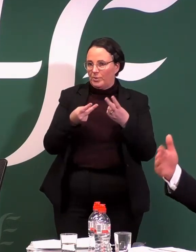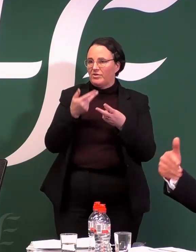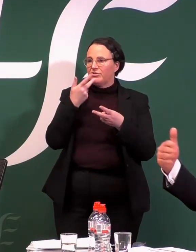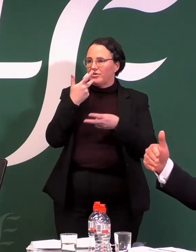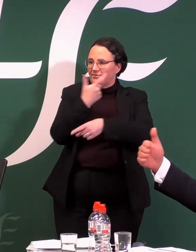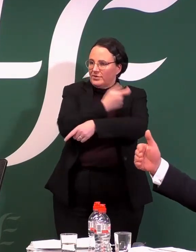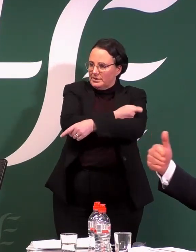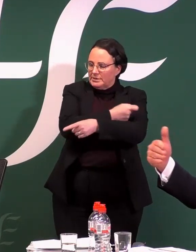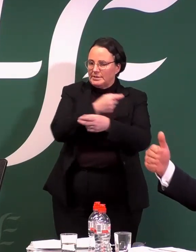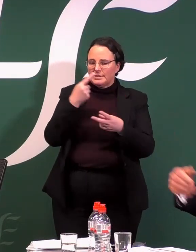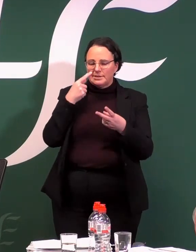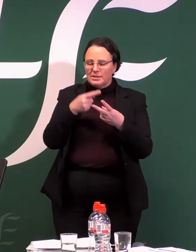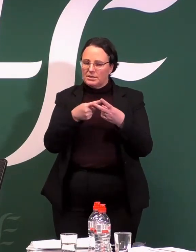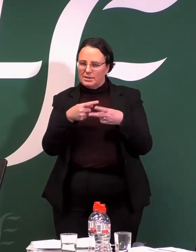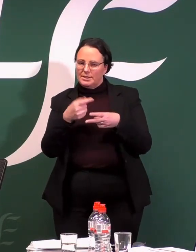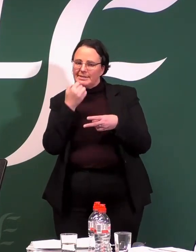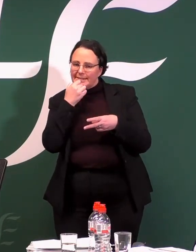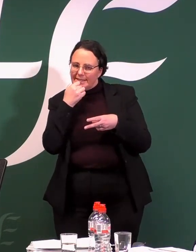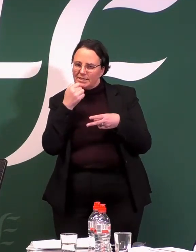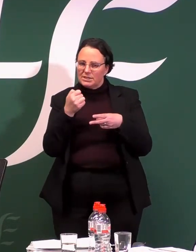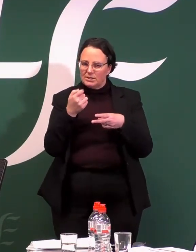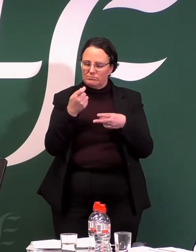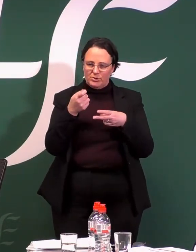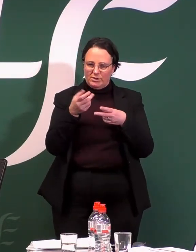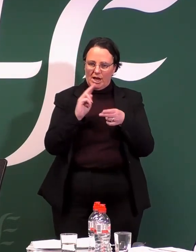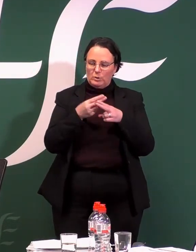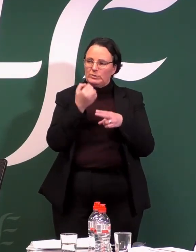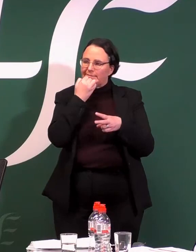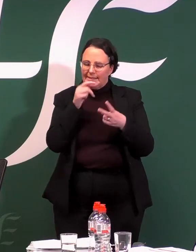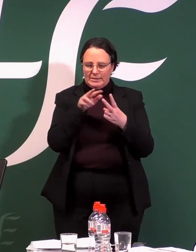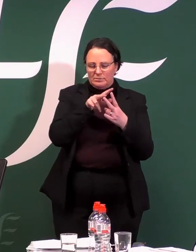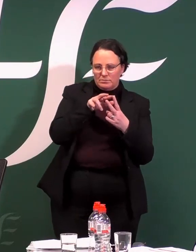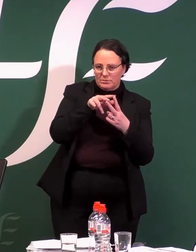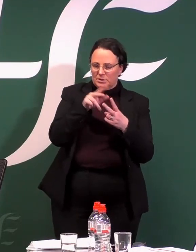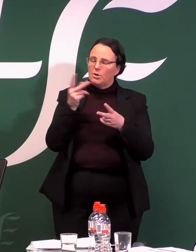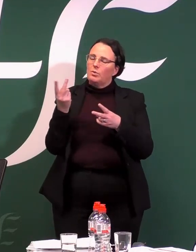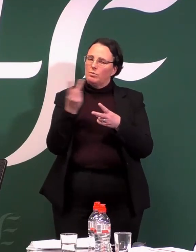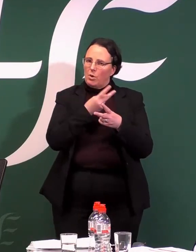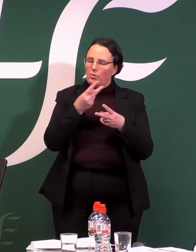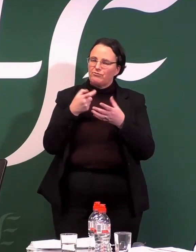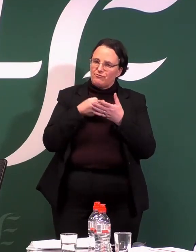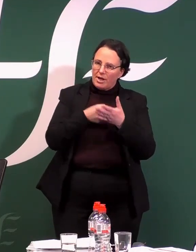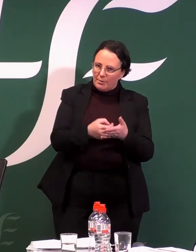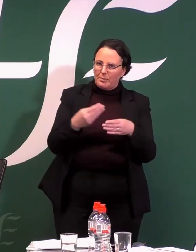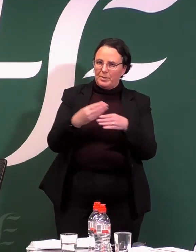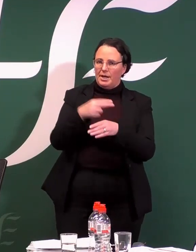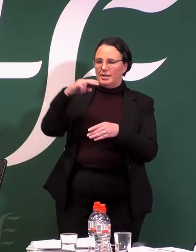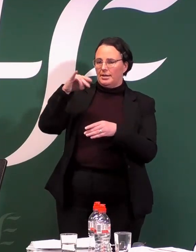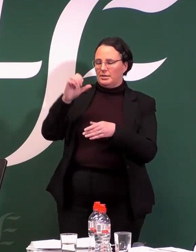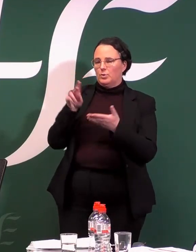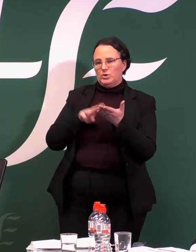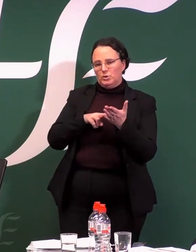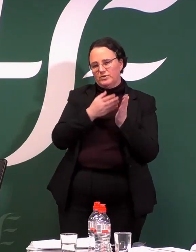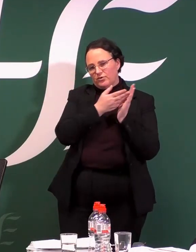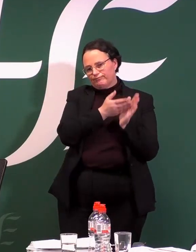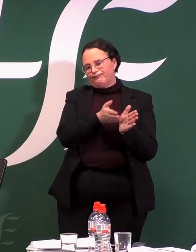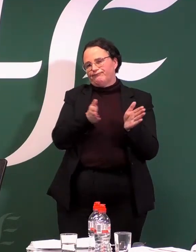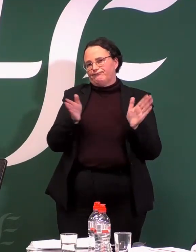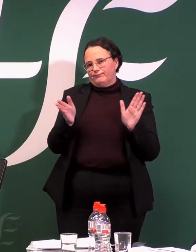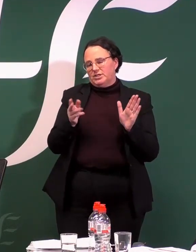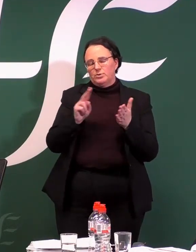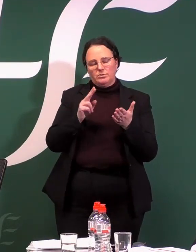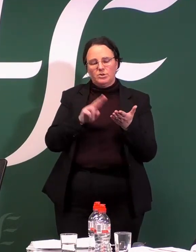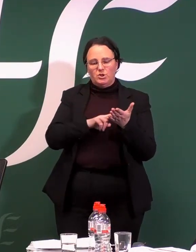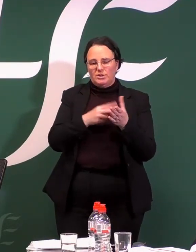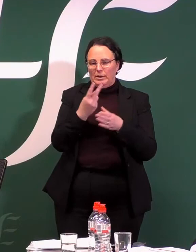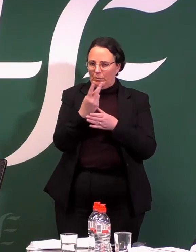expiry, so we try and utilise those across the centres. So both vaccines are recommended by NIAC. And that's what we use across it. So we've used both